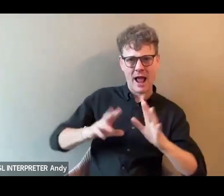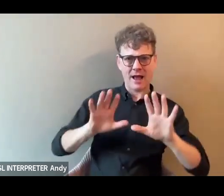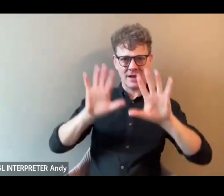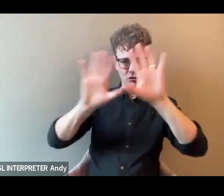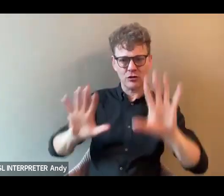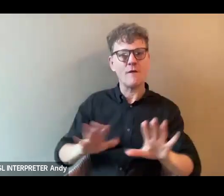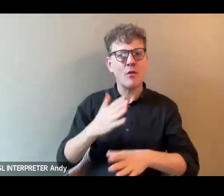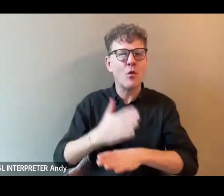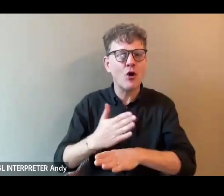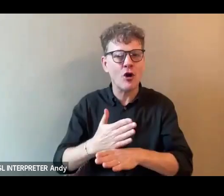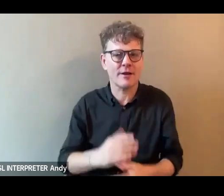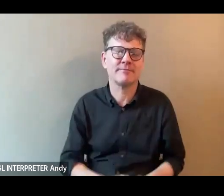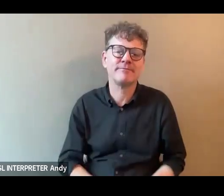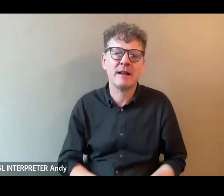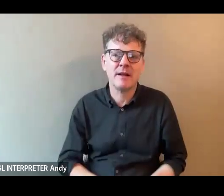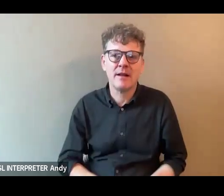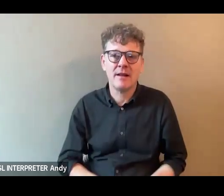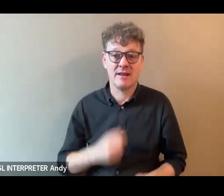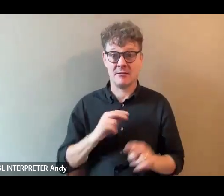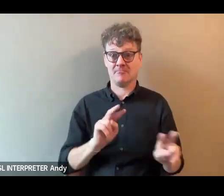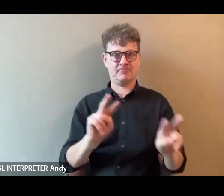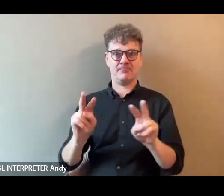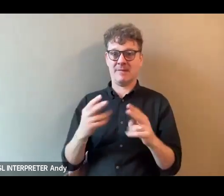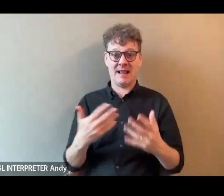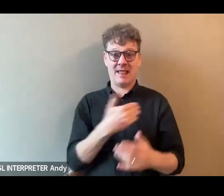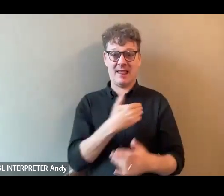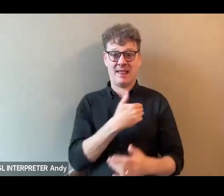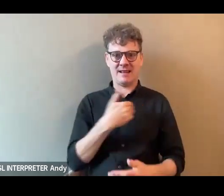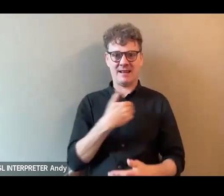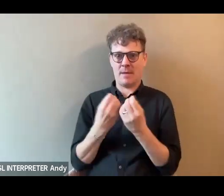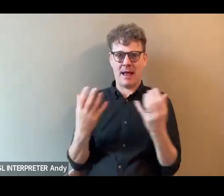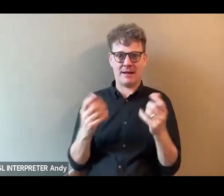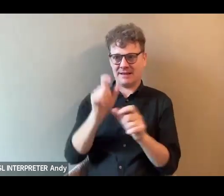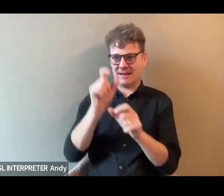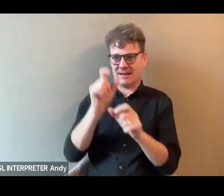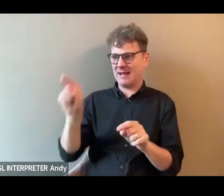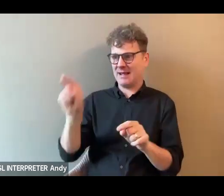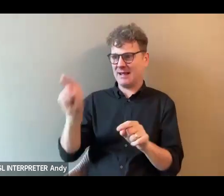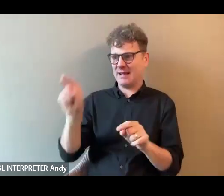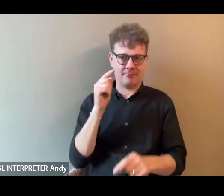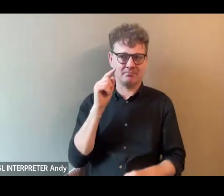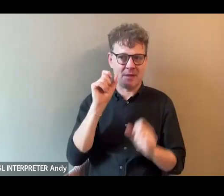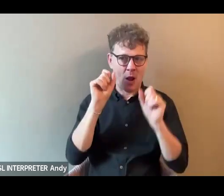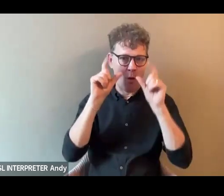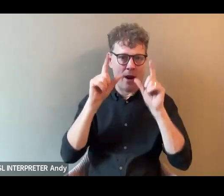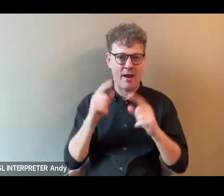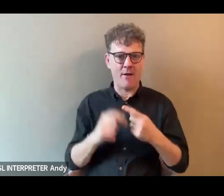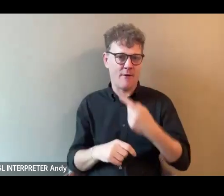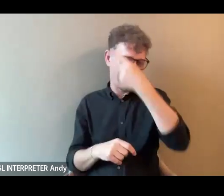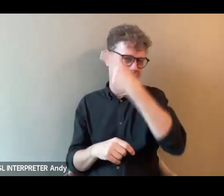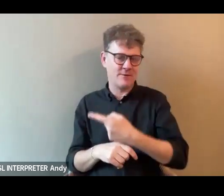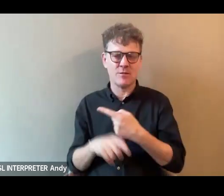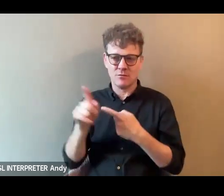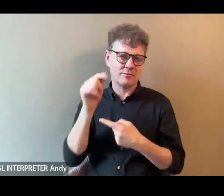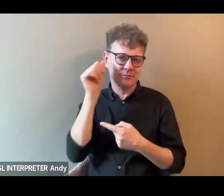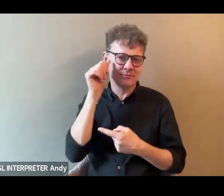here this morning, there's plenty of people here who've got some awareness of it. So give me for going over some of the things